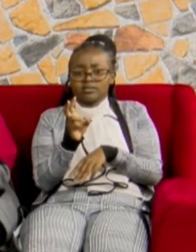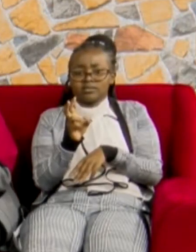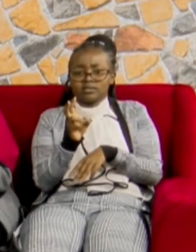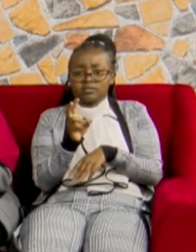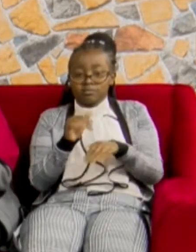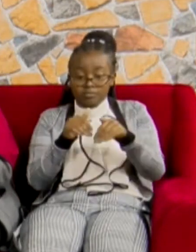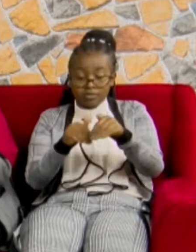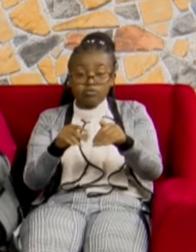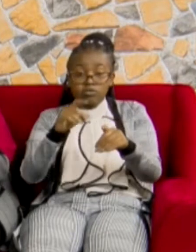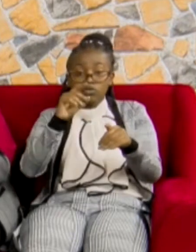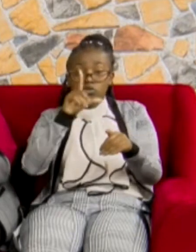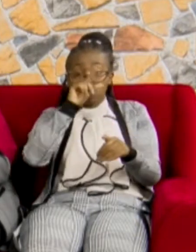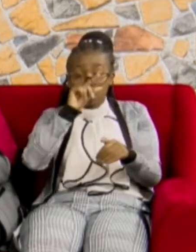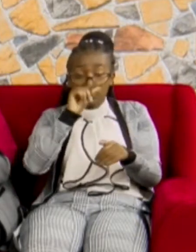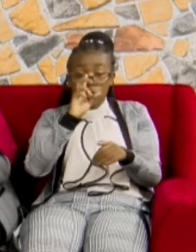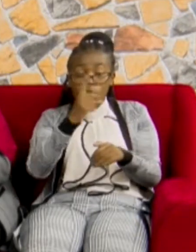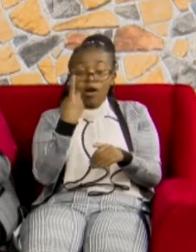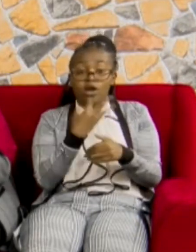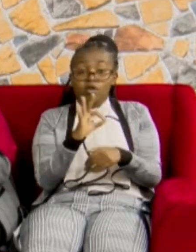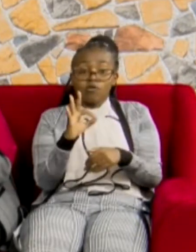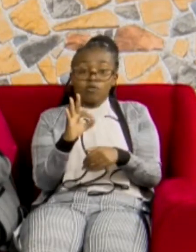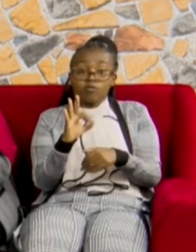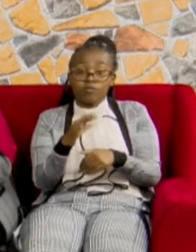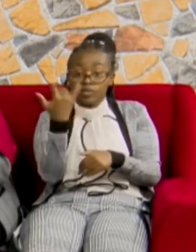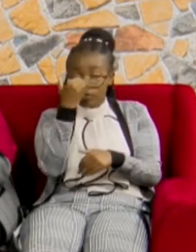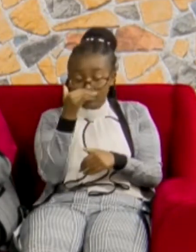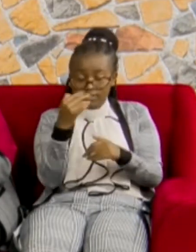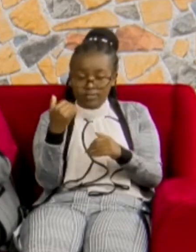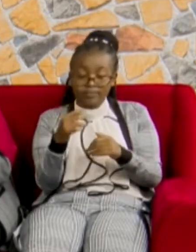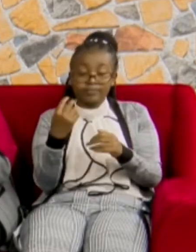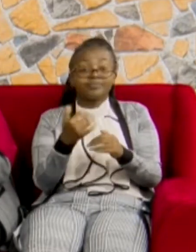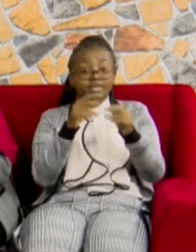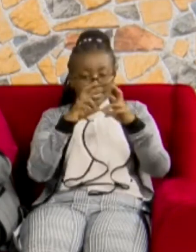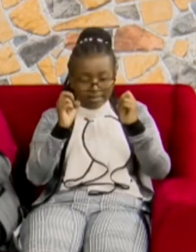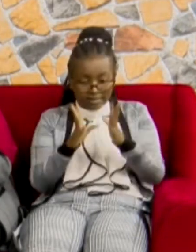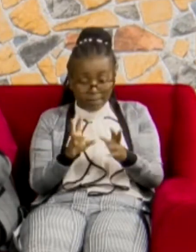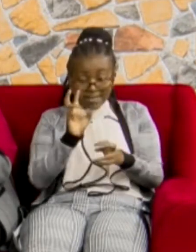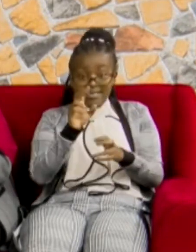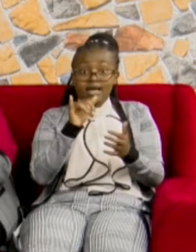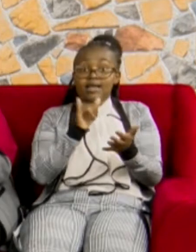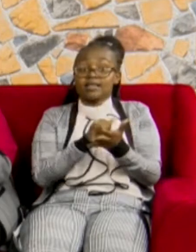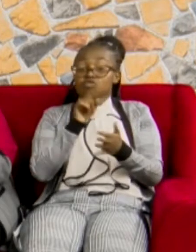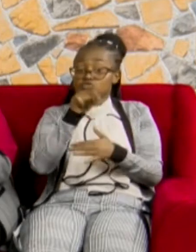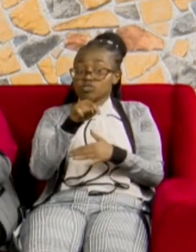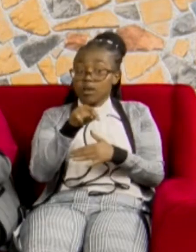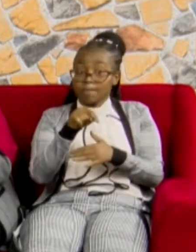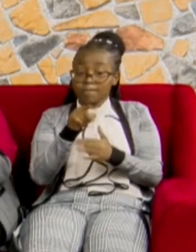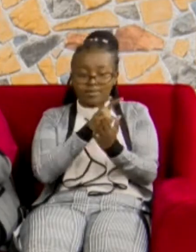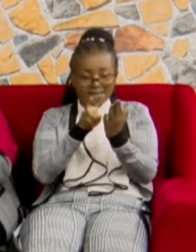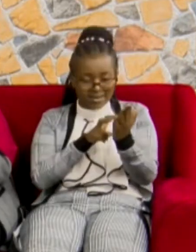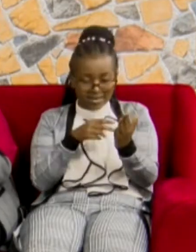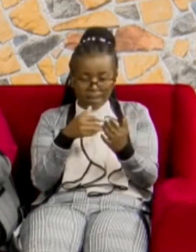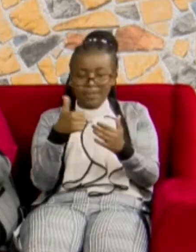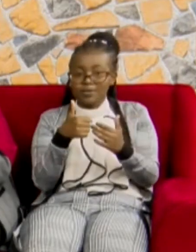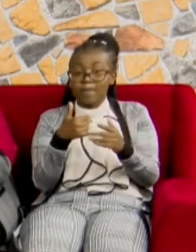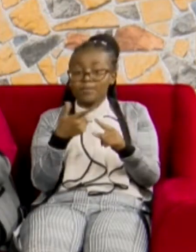I follow Twitter, so it was one of the autism researchers, and I saw that today, and I'm yet to read the article. And for me,